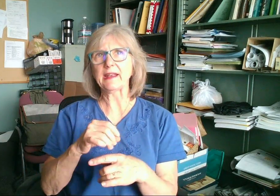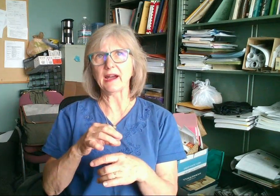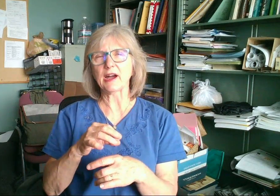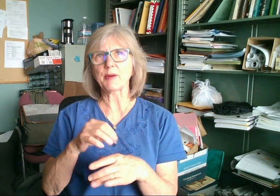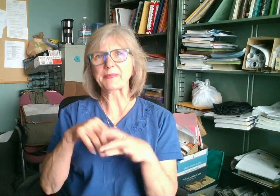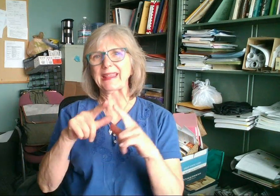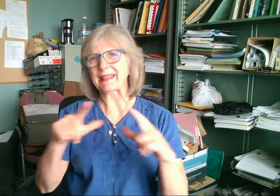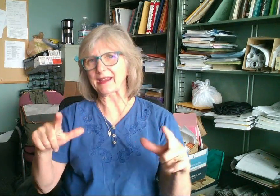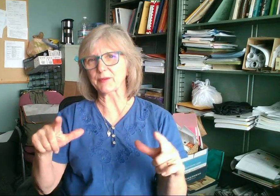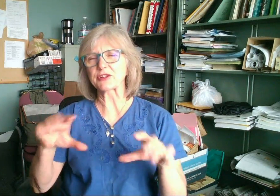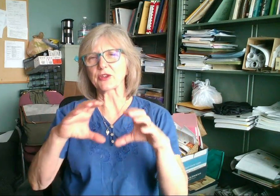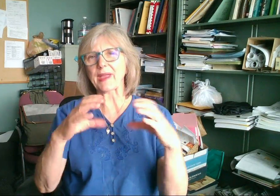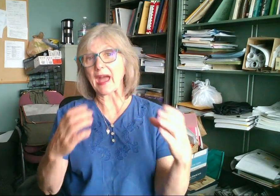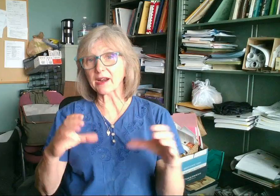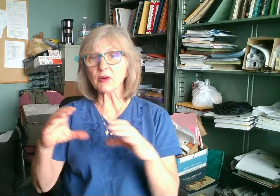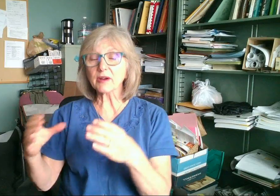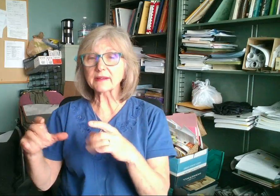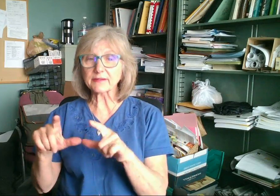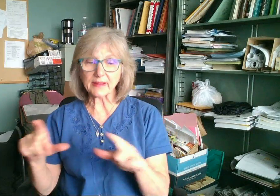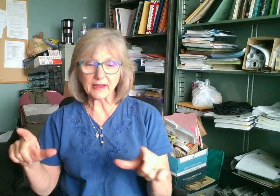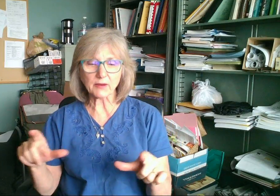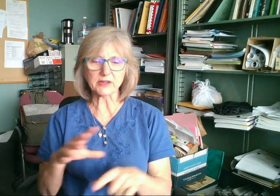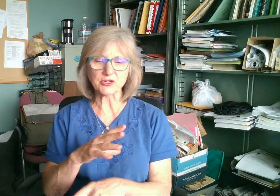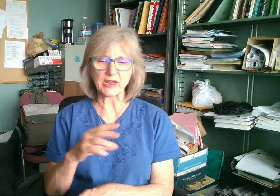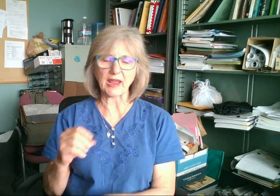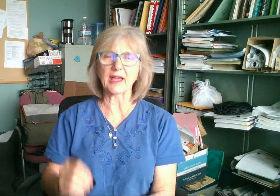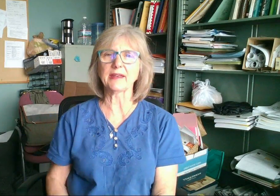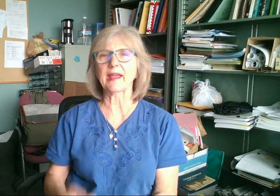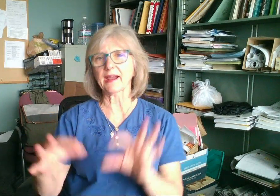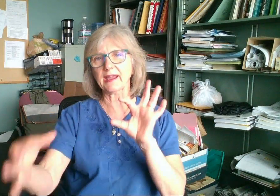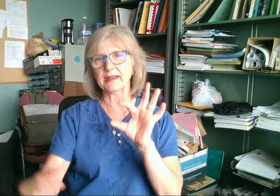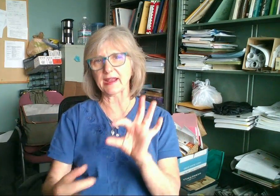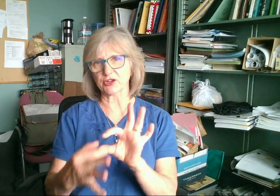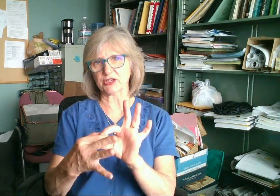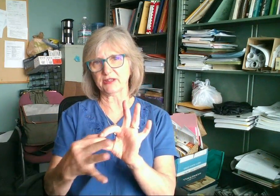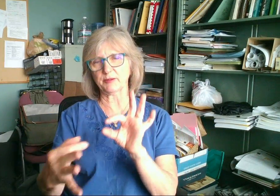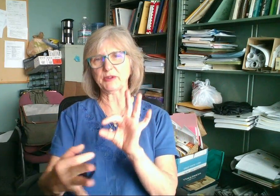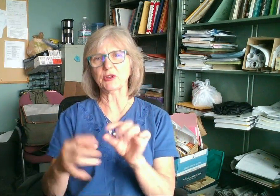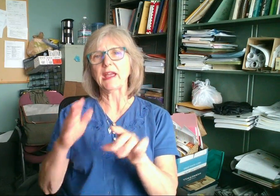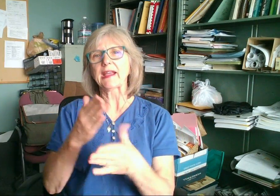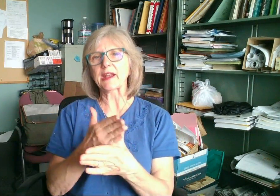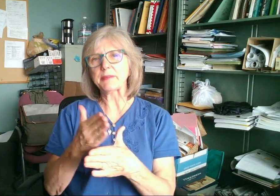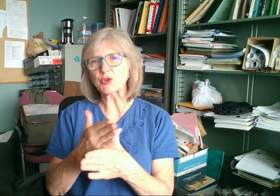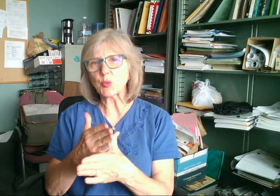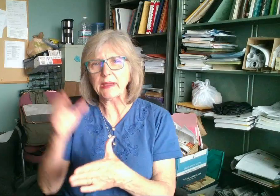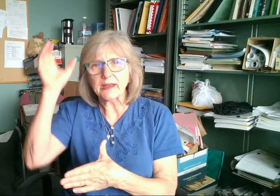in language. So categories of language and connections, kind of